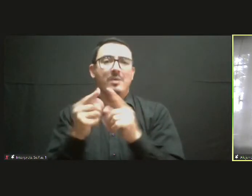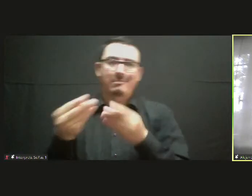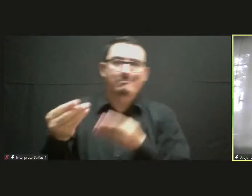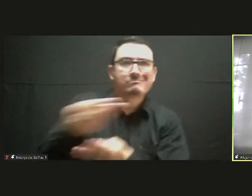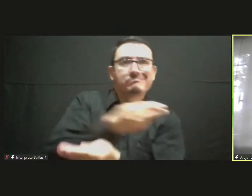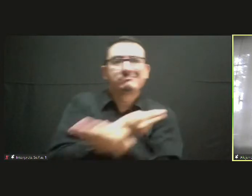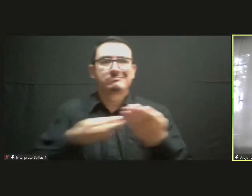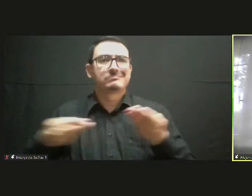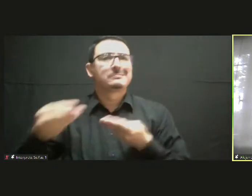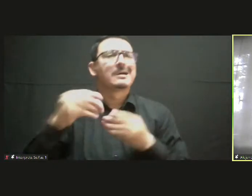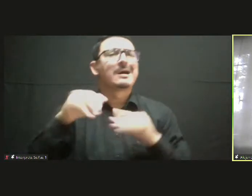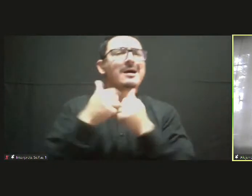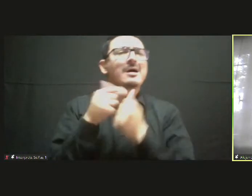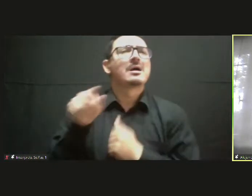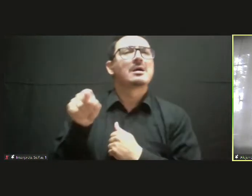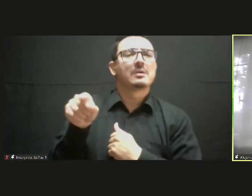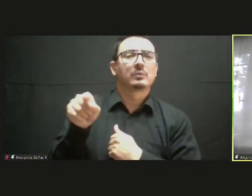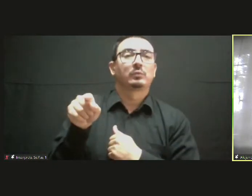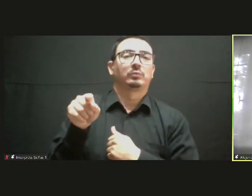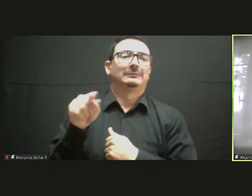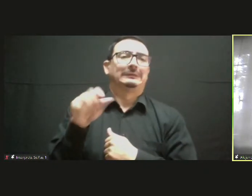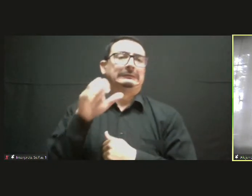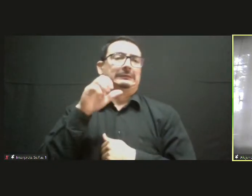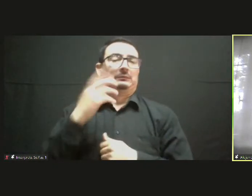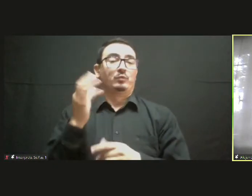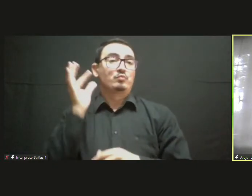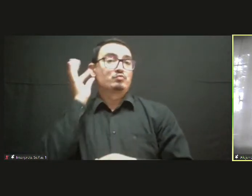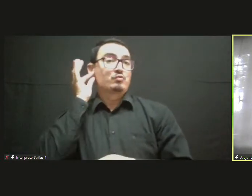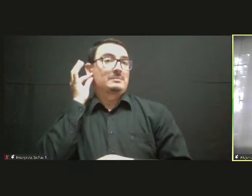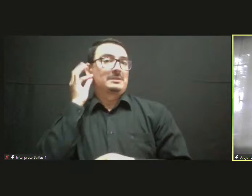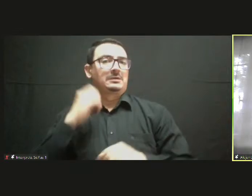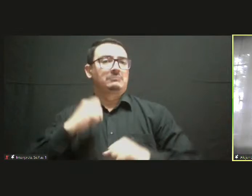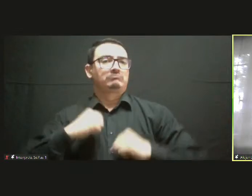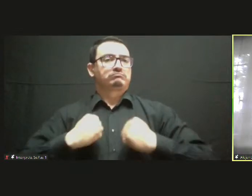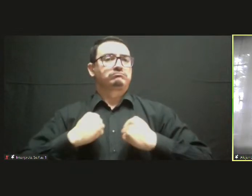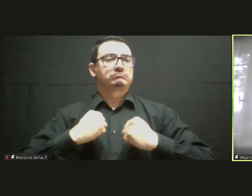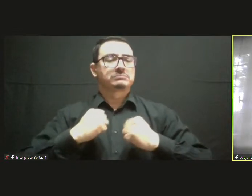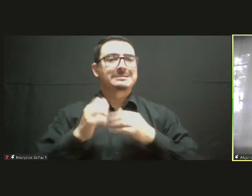all, Nano, and thanks again for the invitation.